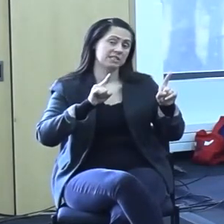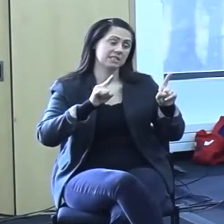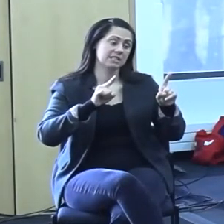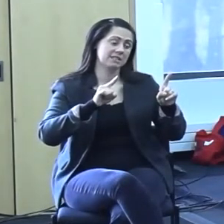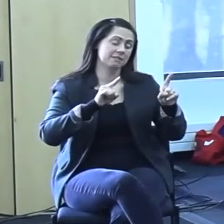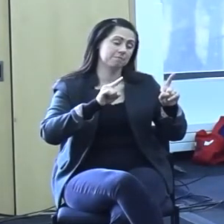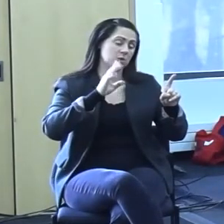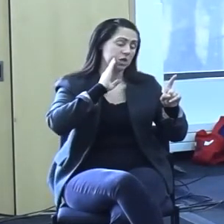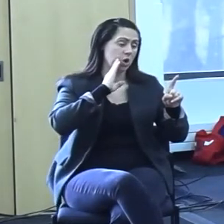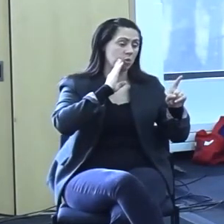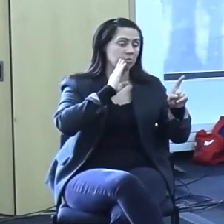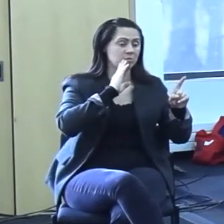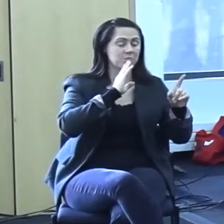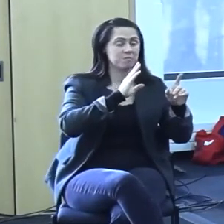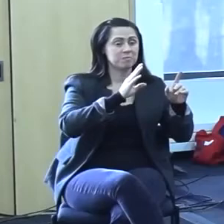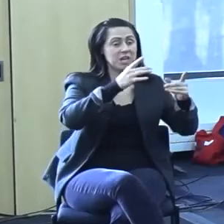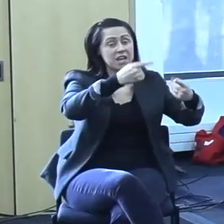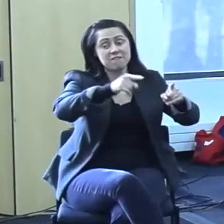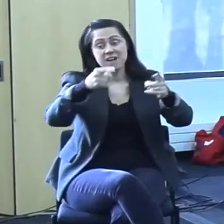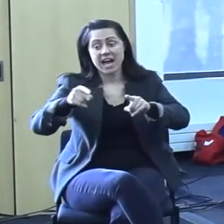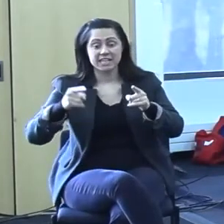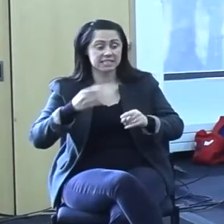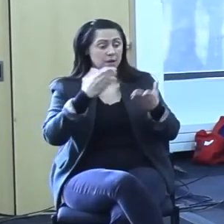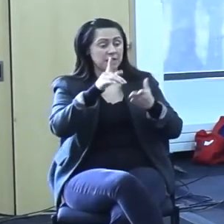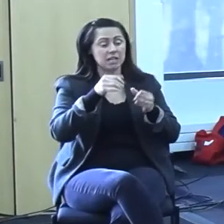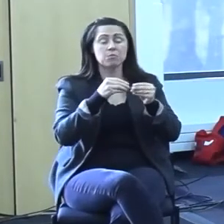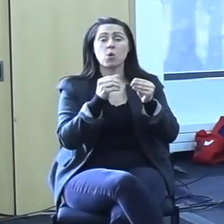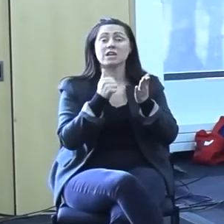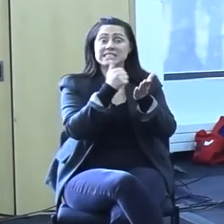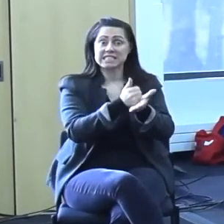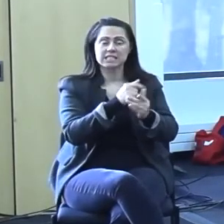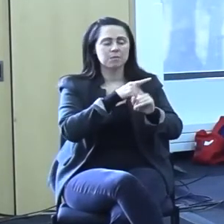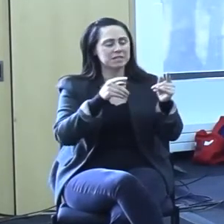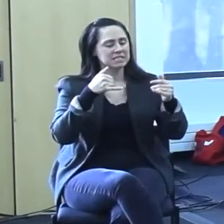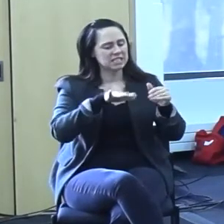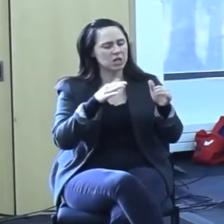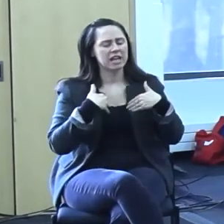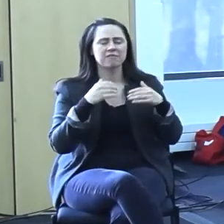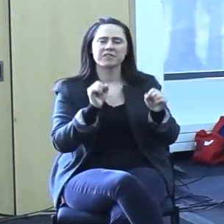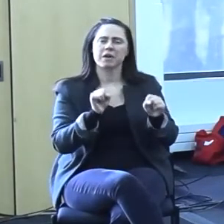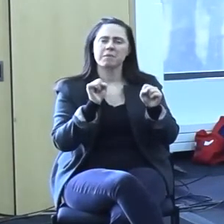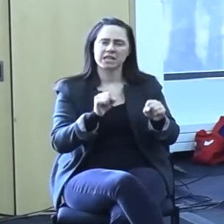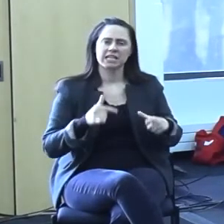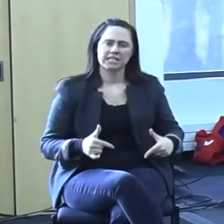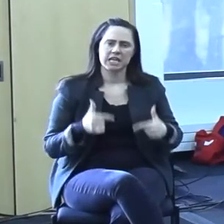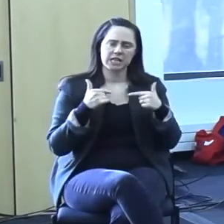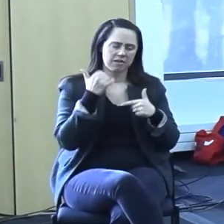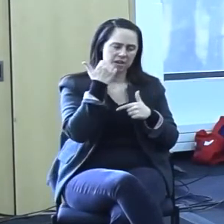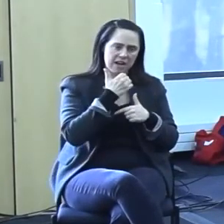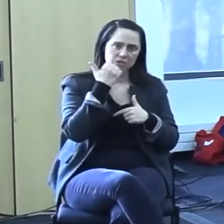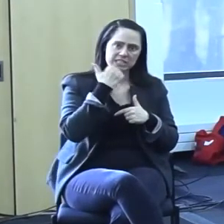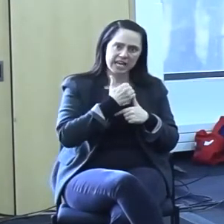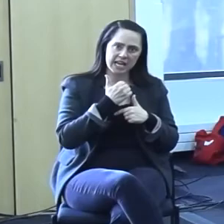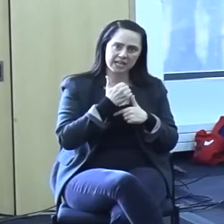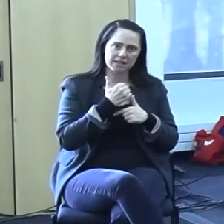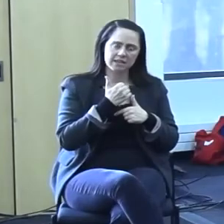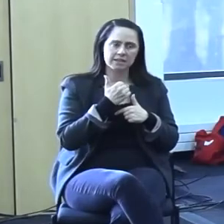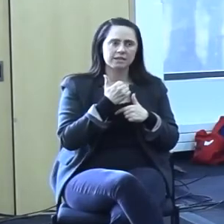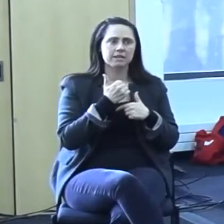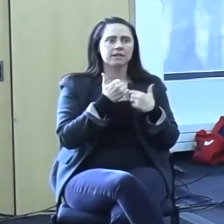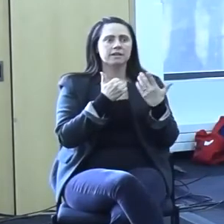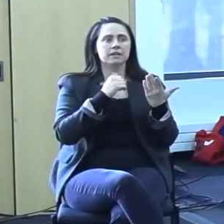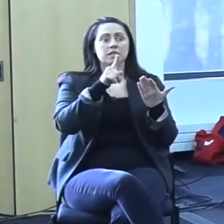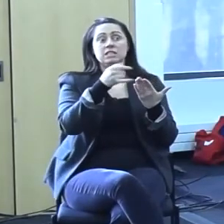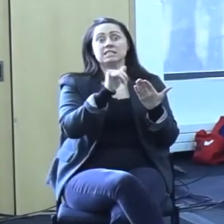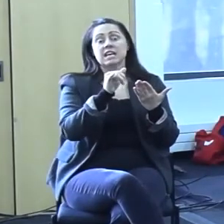or things like that, I may need more assistance or something, but still having the ability to live every day